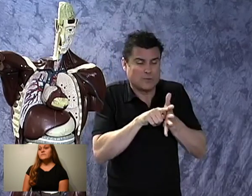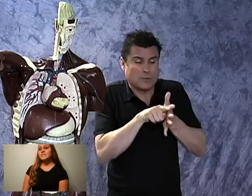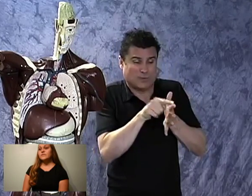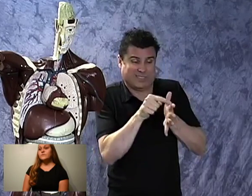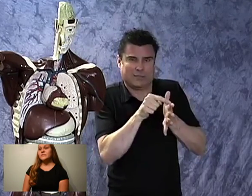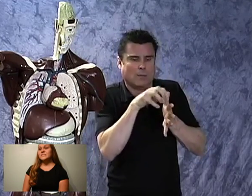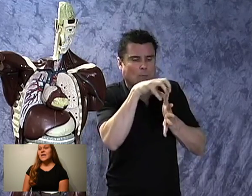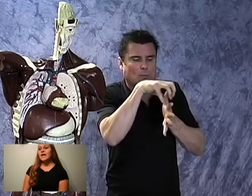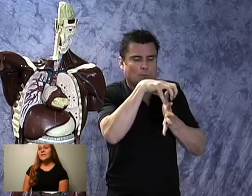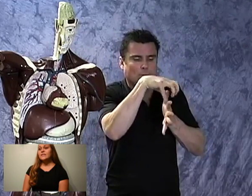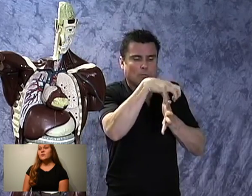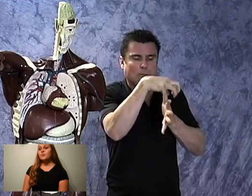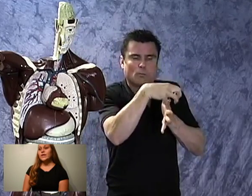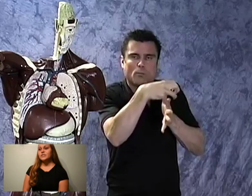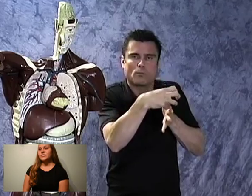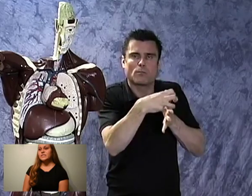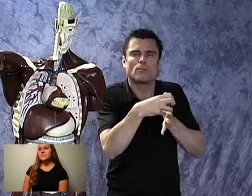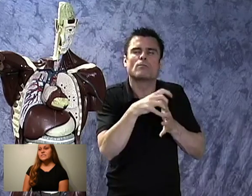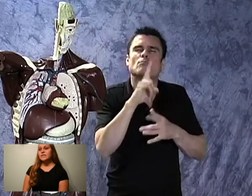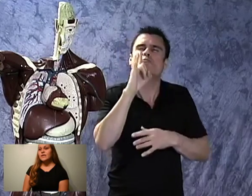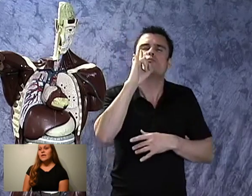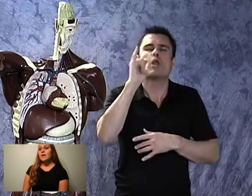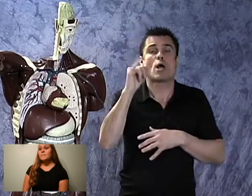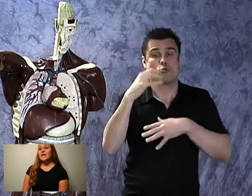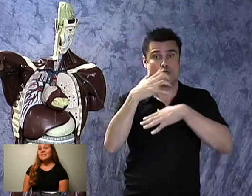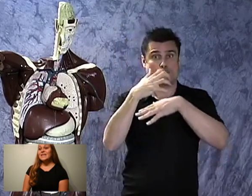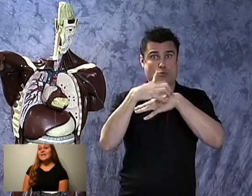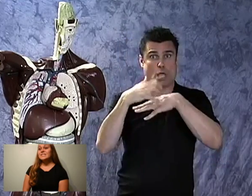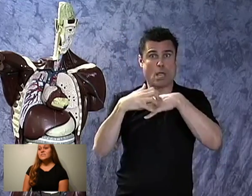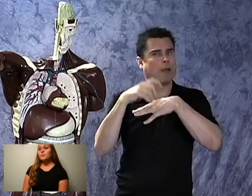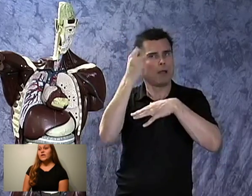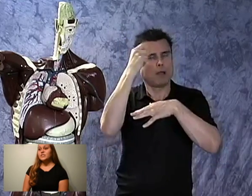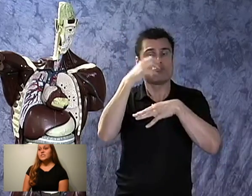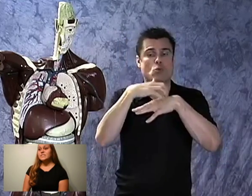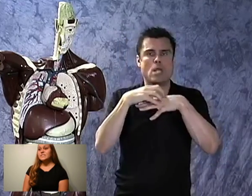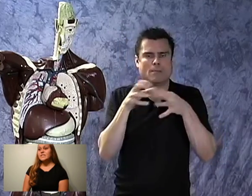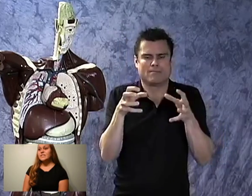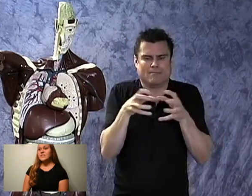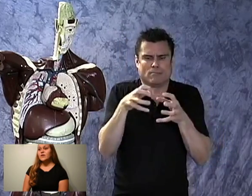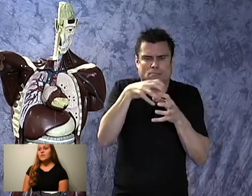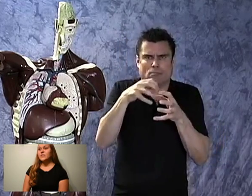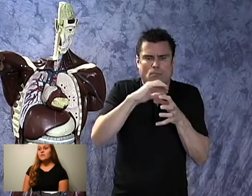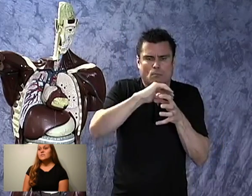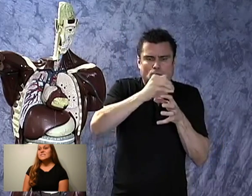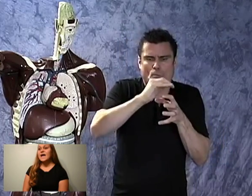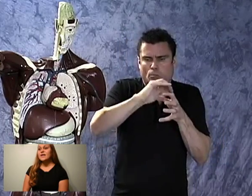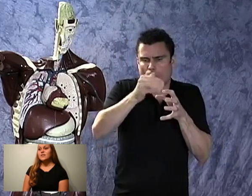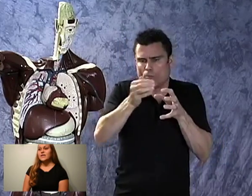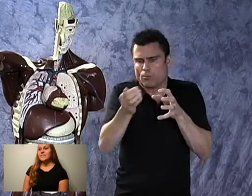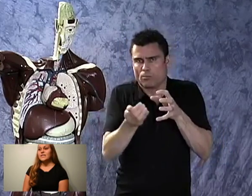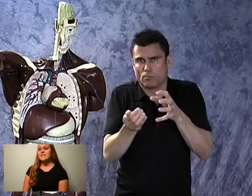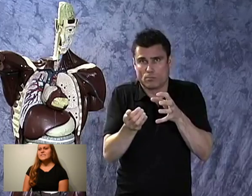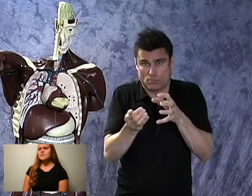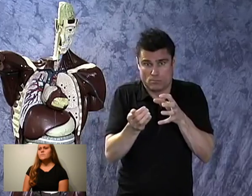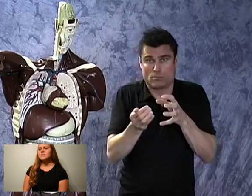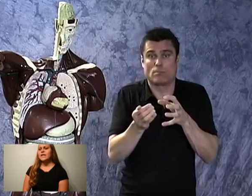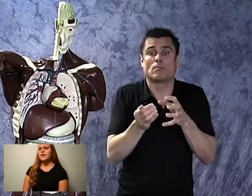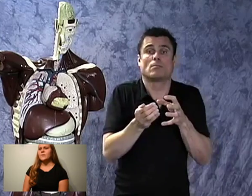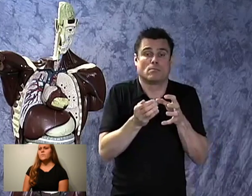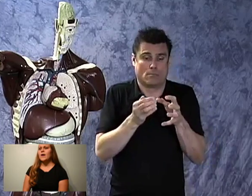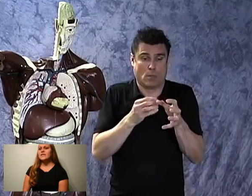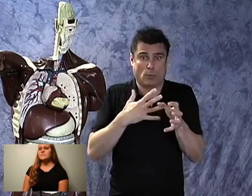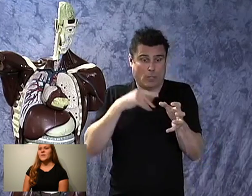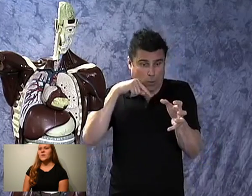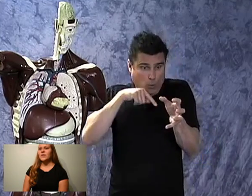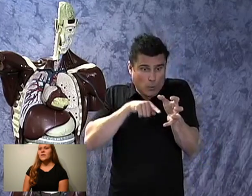O2 goes in through the tiny little branches, but at the end of the branches, there are little sac-looking things. It's almost like